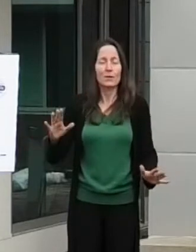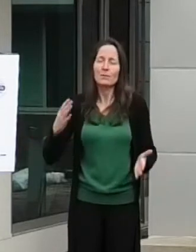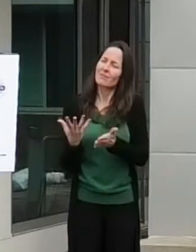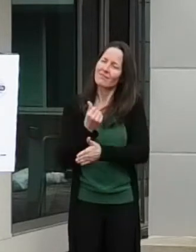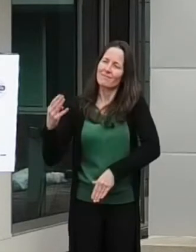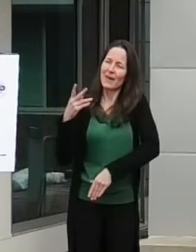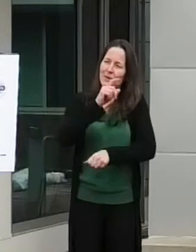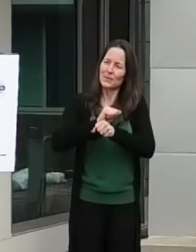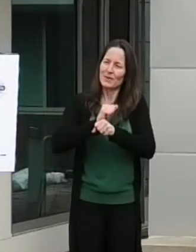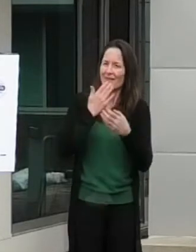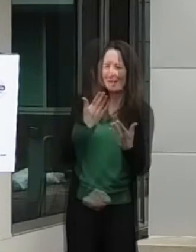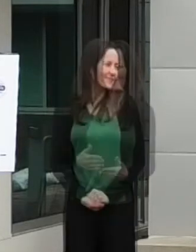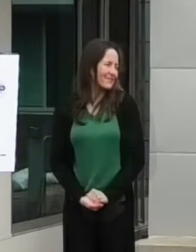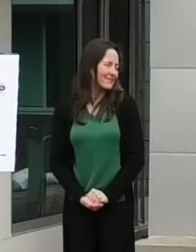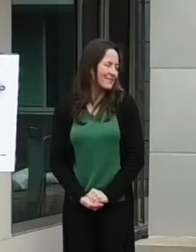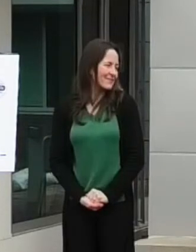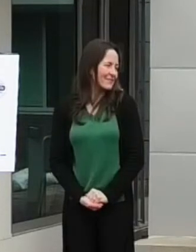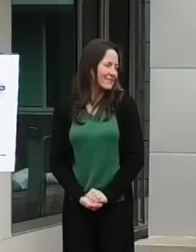work. Thank you.